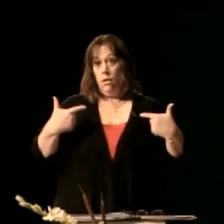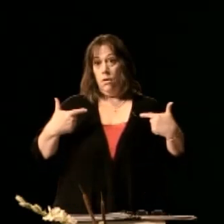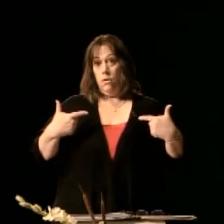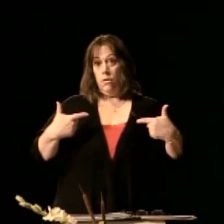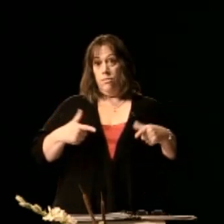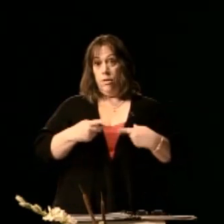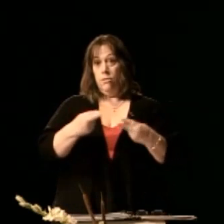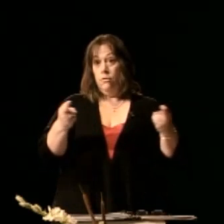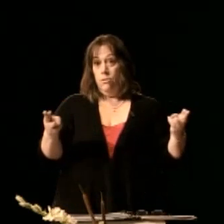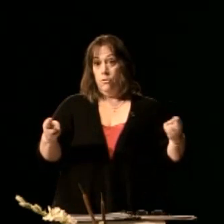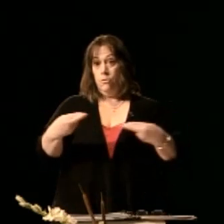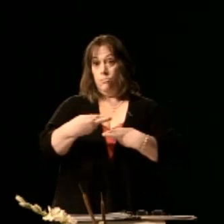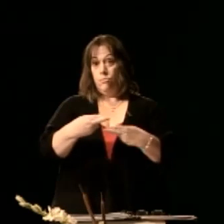Your living room.